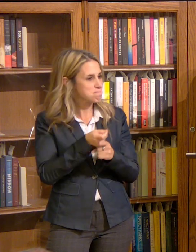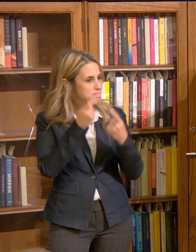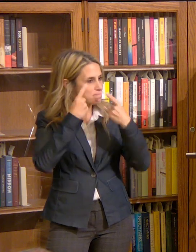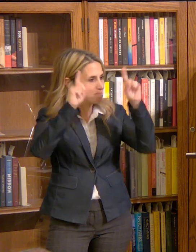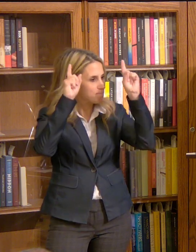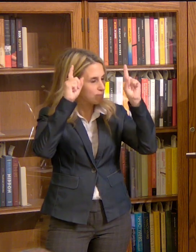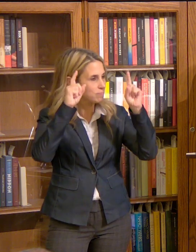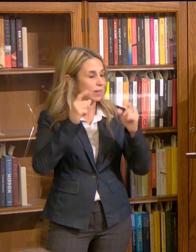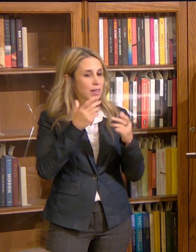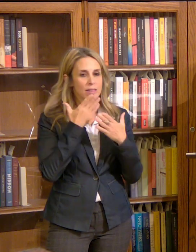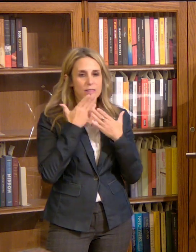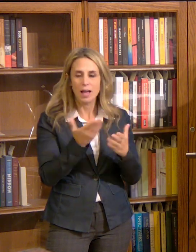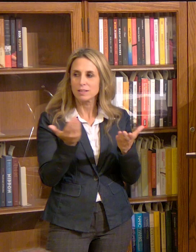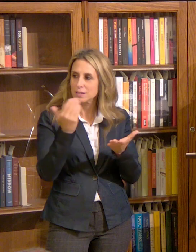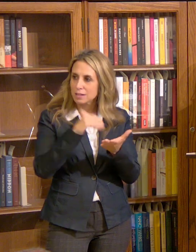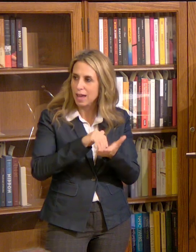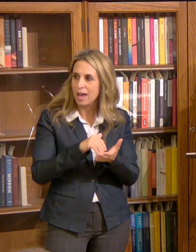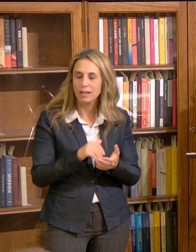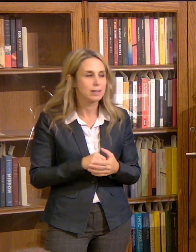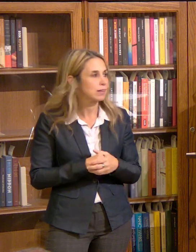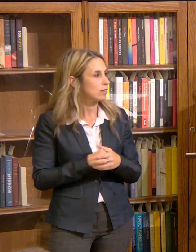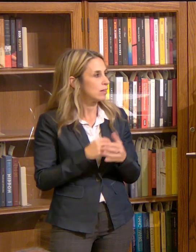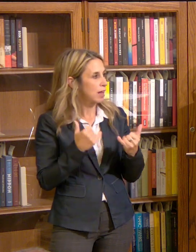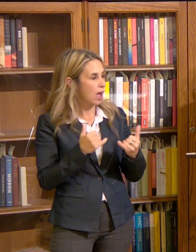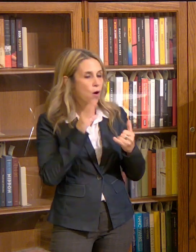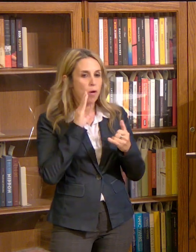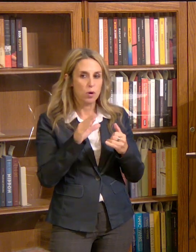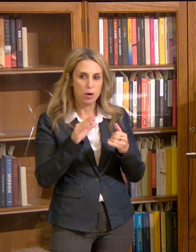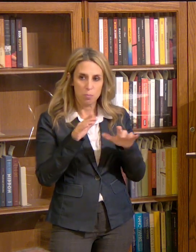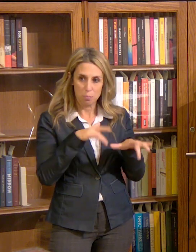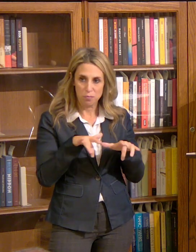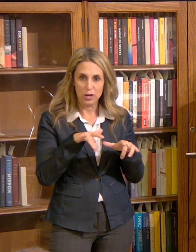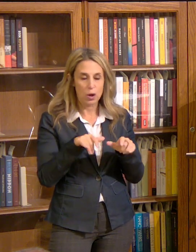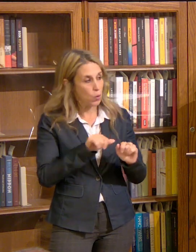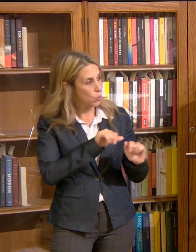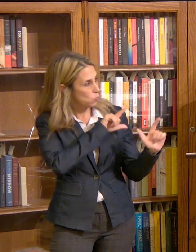all again I'll C we queue up the video